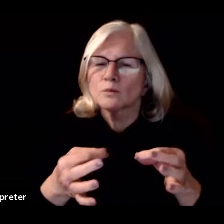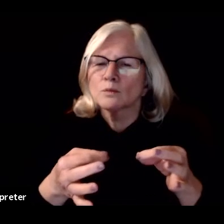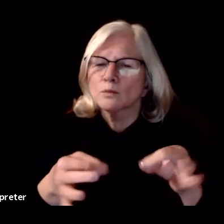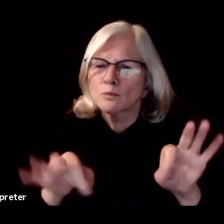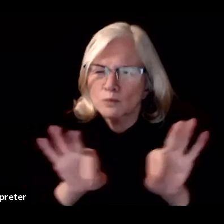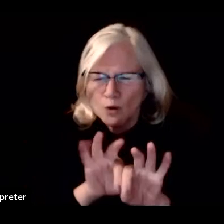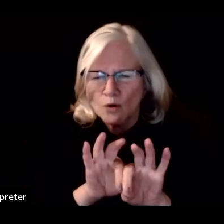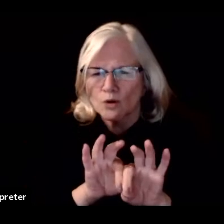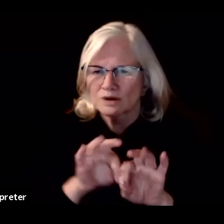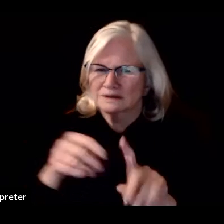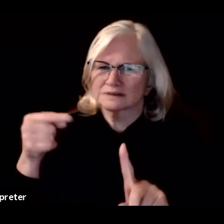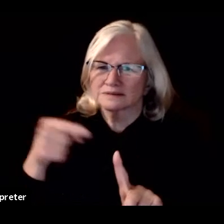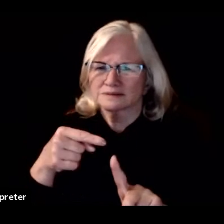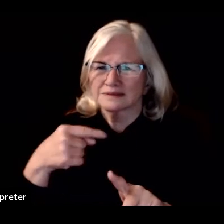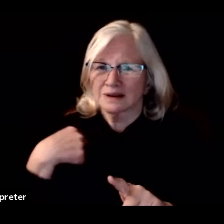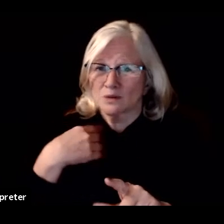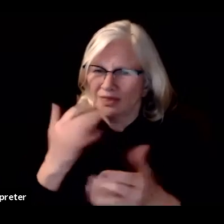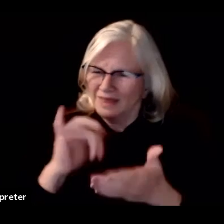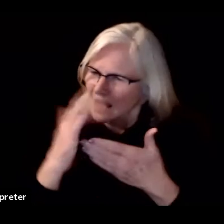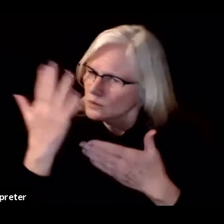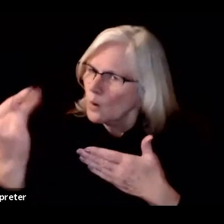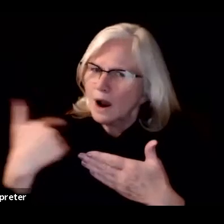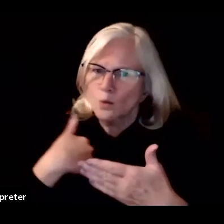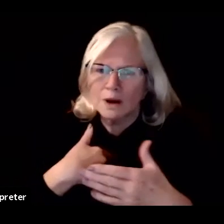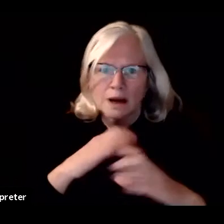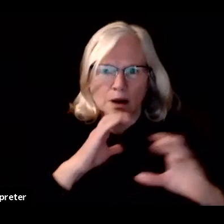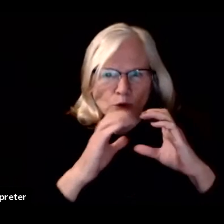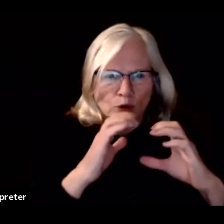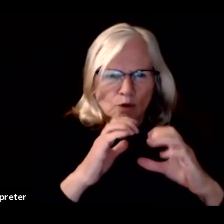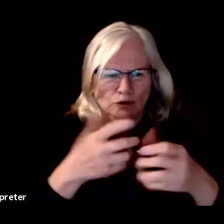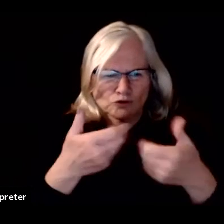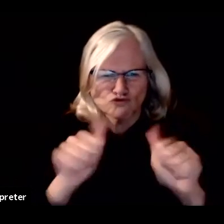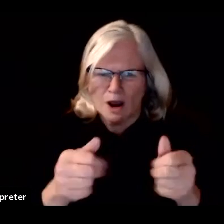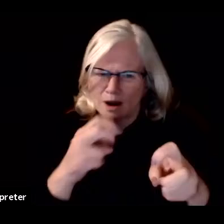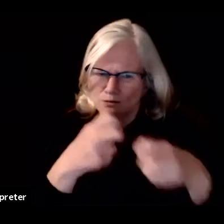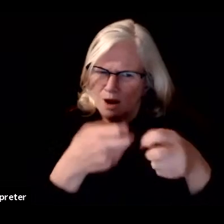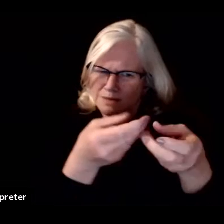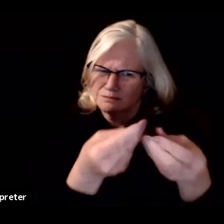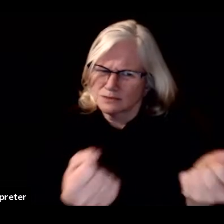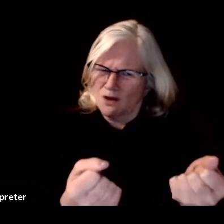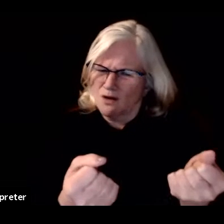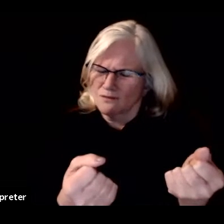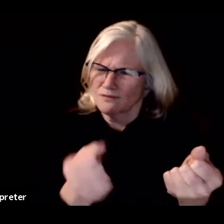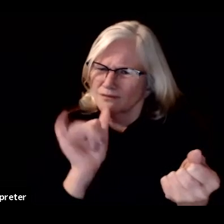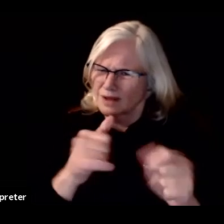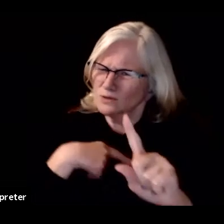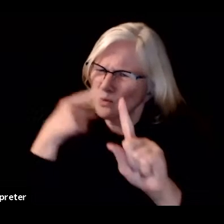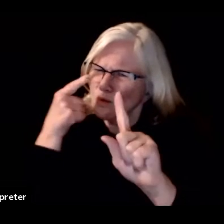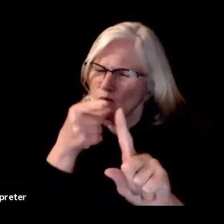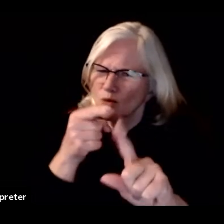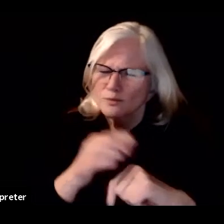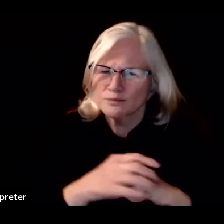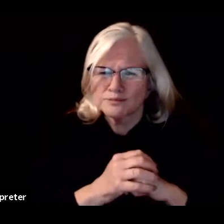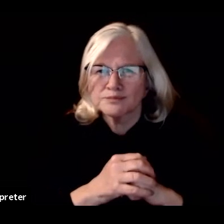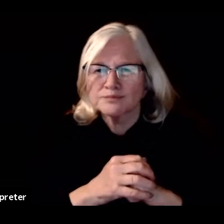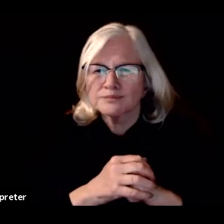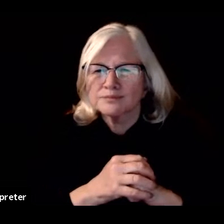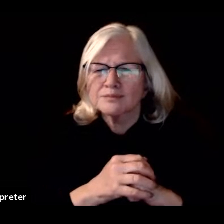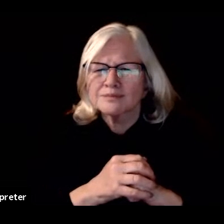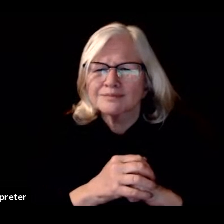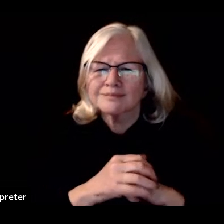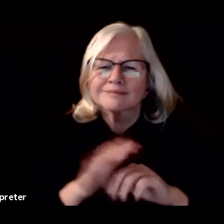to manage our way through this. Sure, and we've talked a lot about that before, but does the state know how many